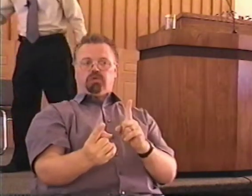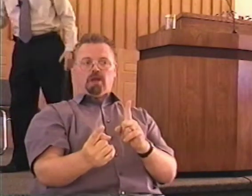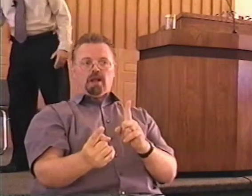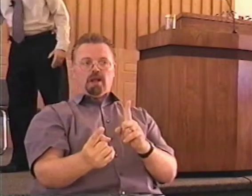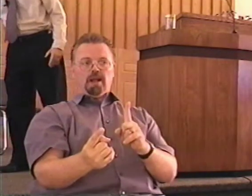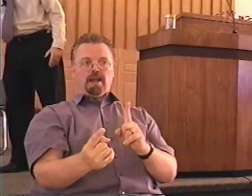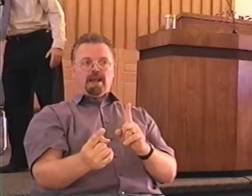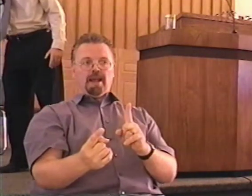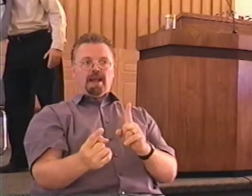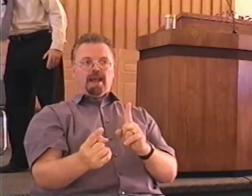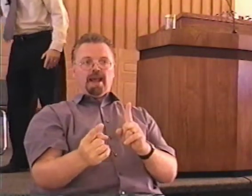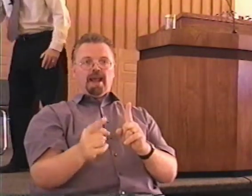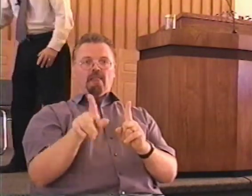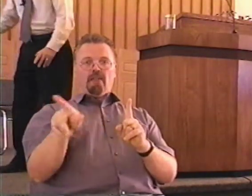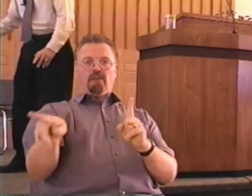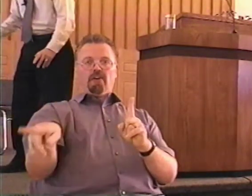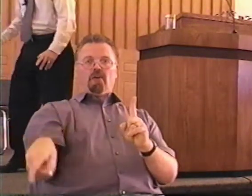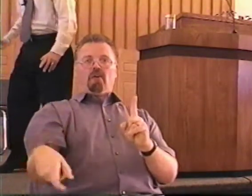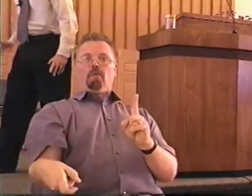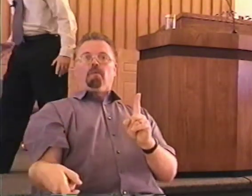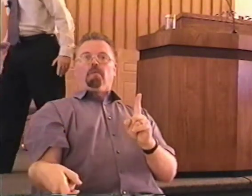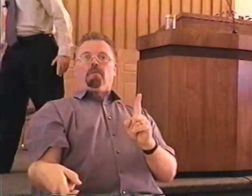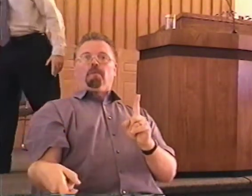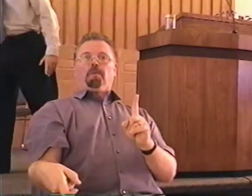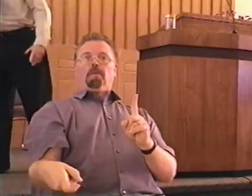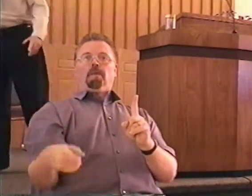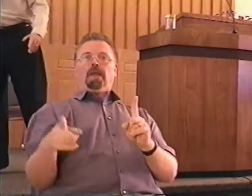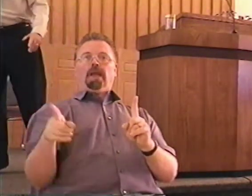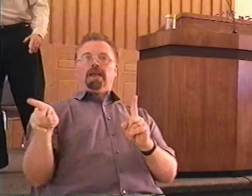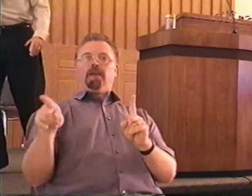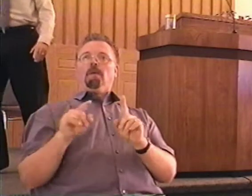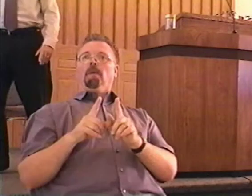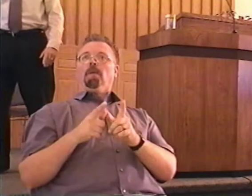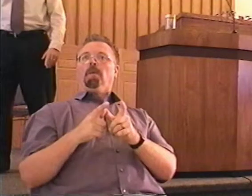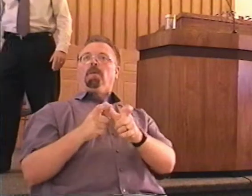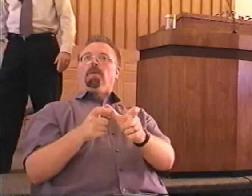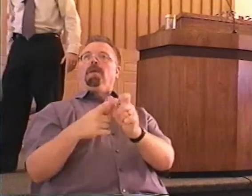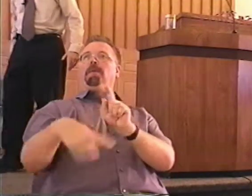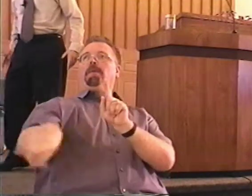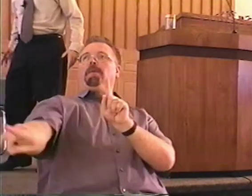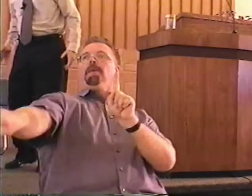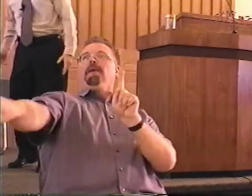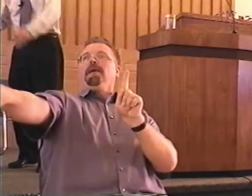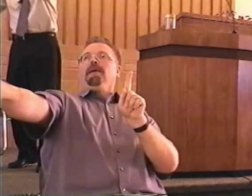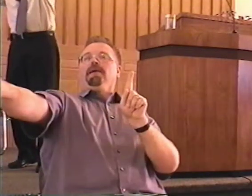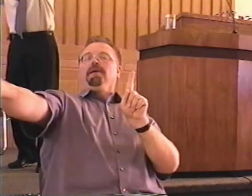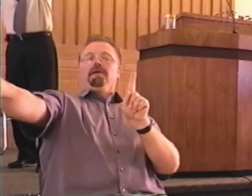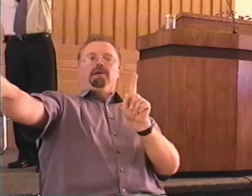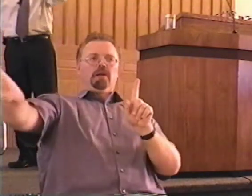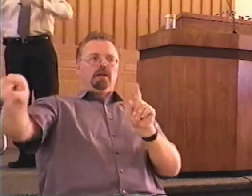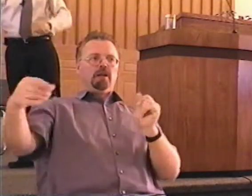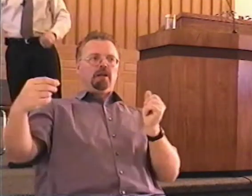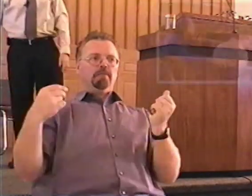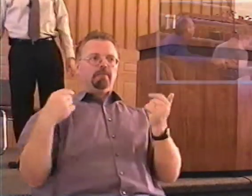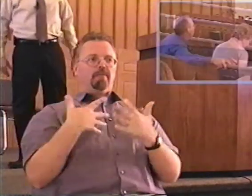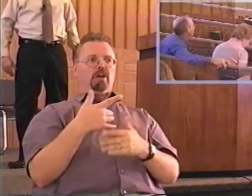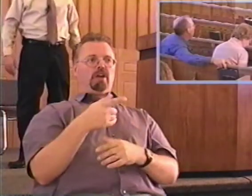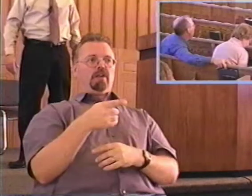put his tail between his legs, and he will run away from you. He will fear you.